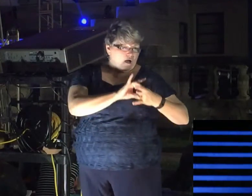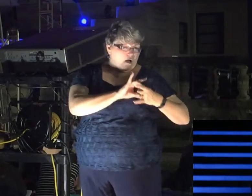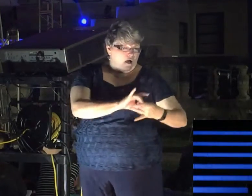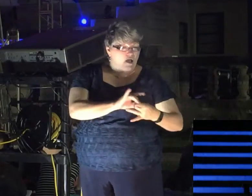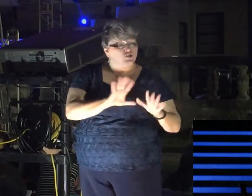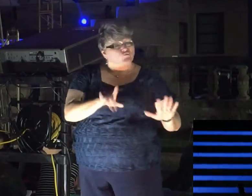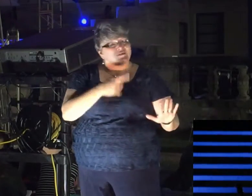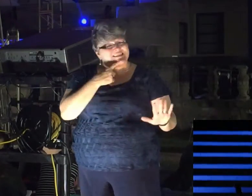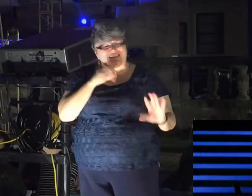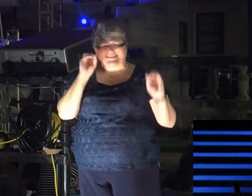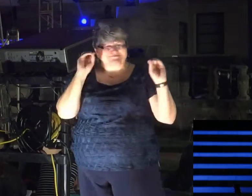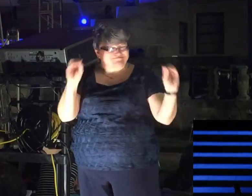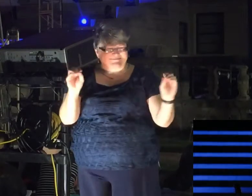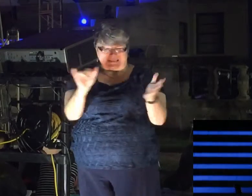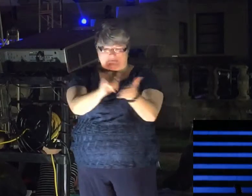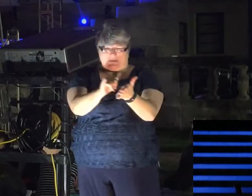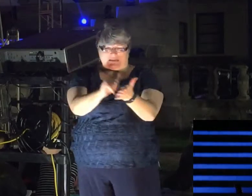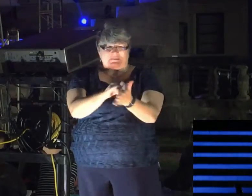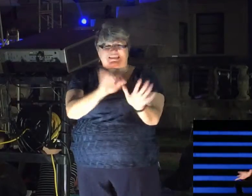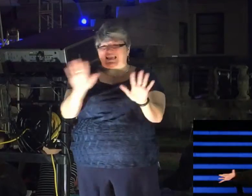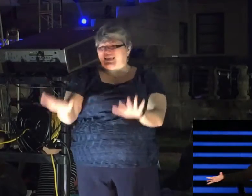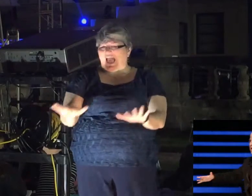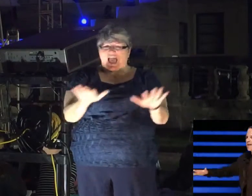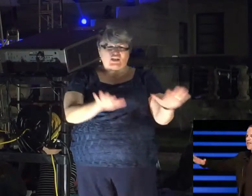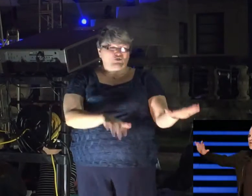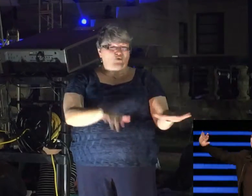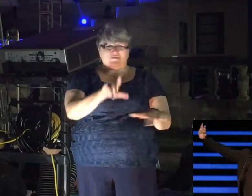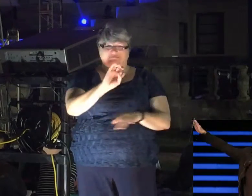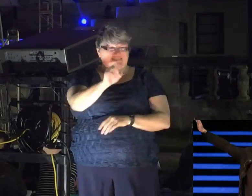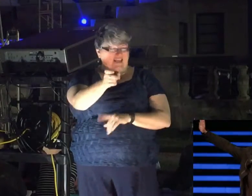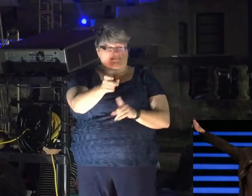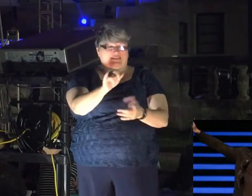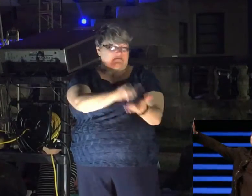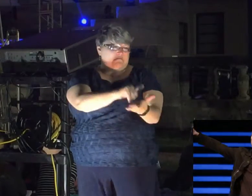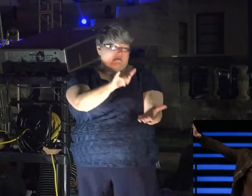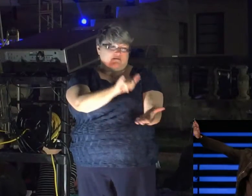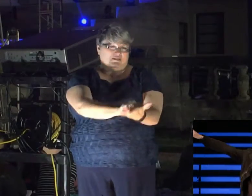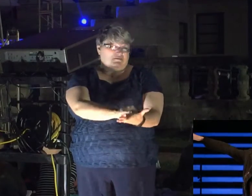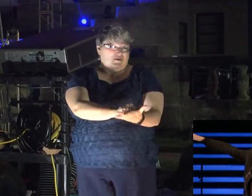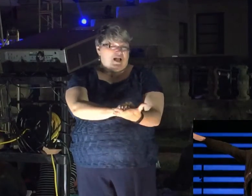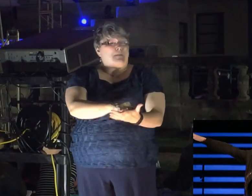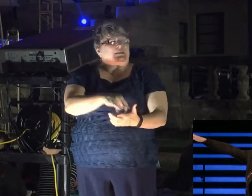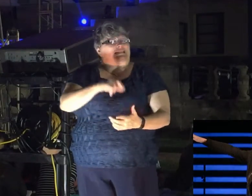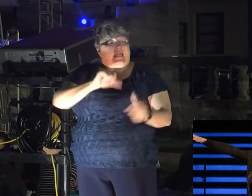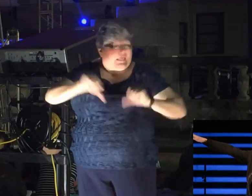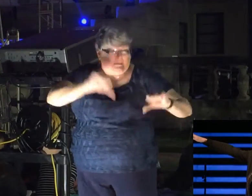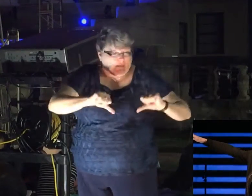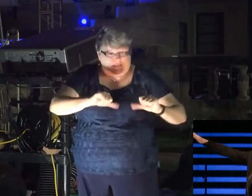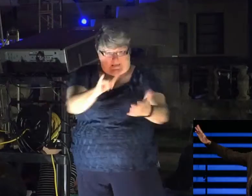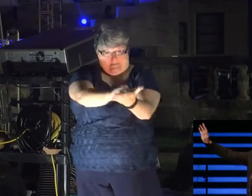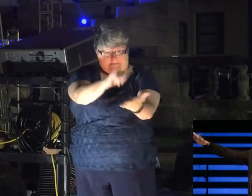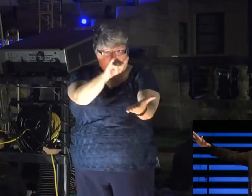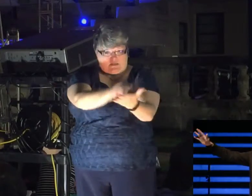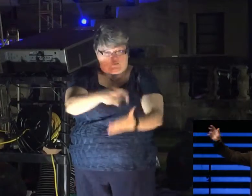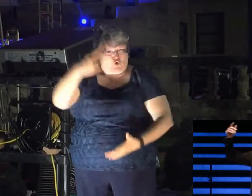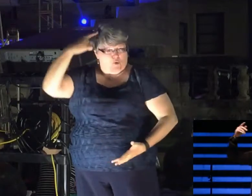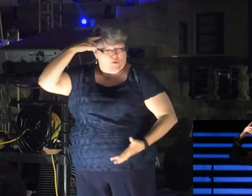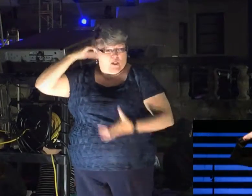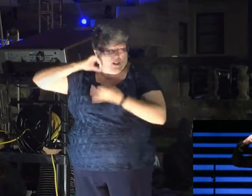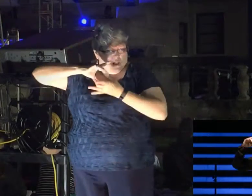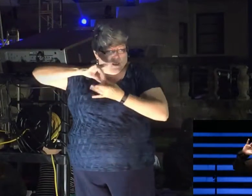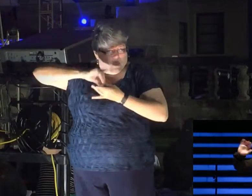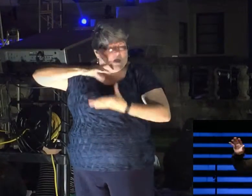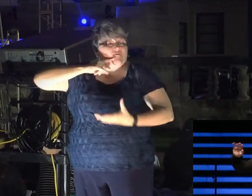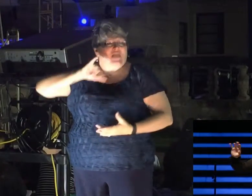and child. So she said, there's no such thing as casual sex. There is literally, chemically, no such